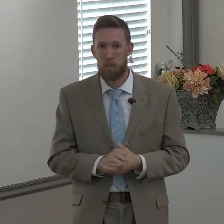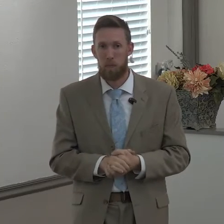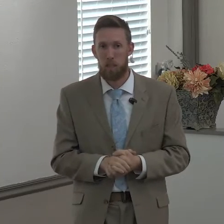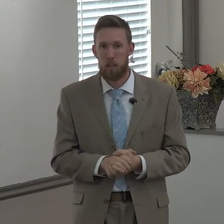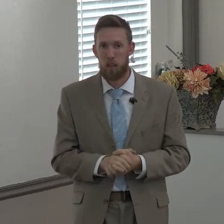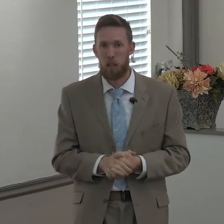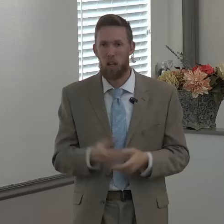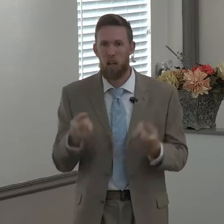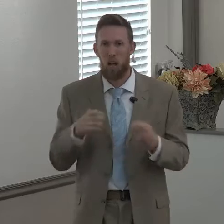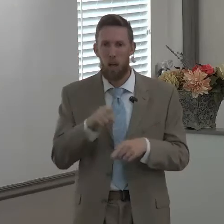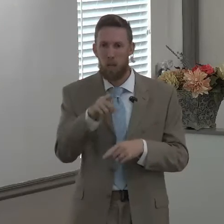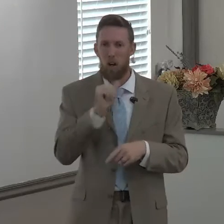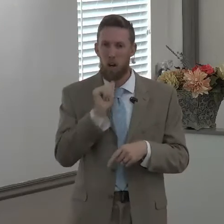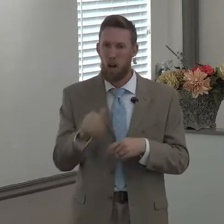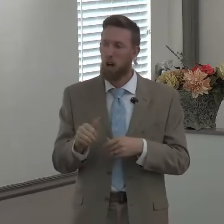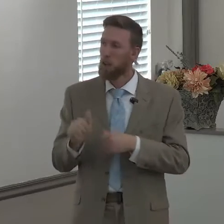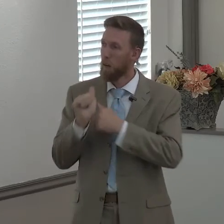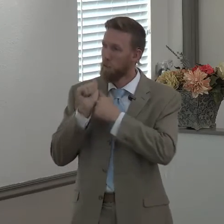Satan.